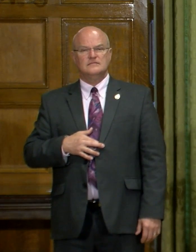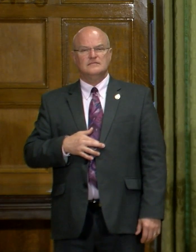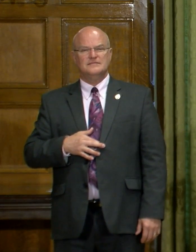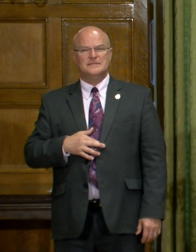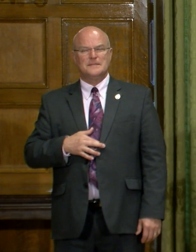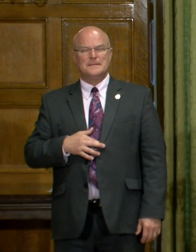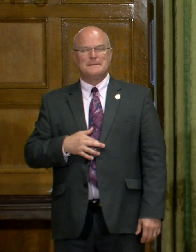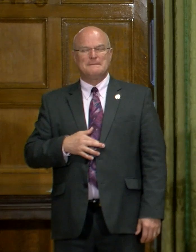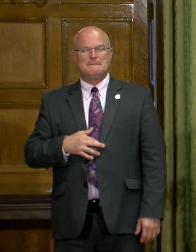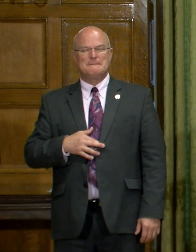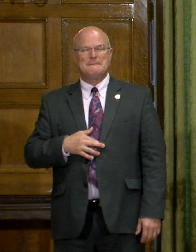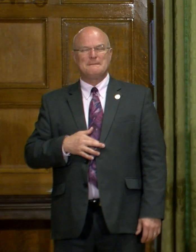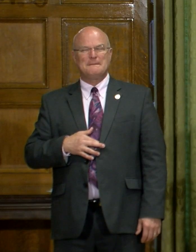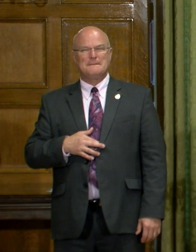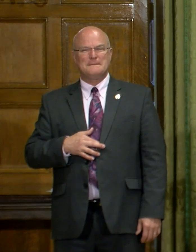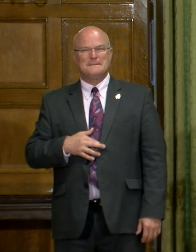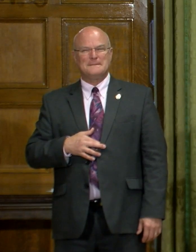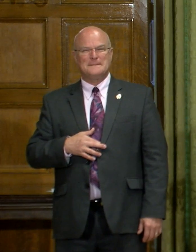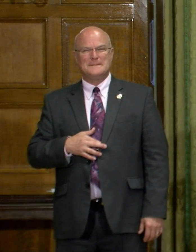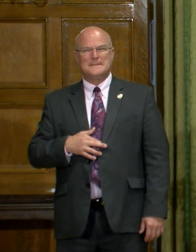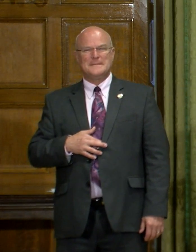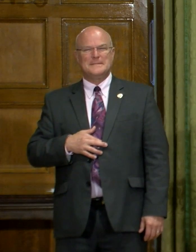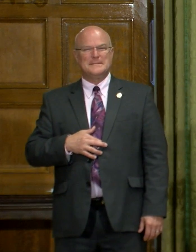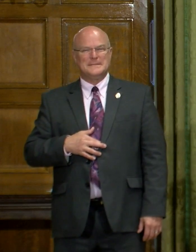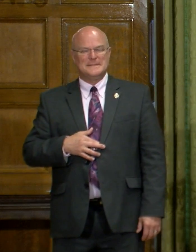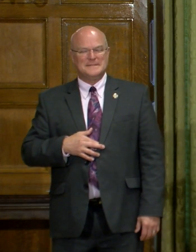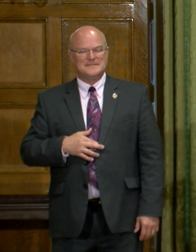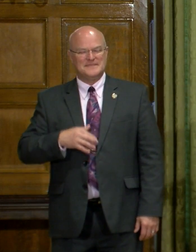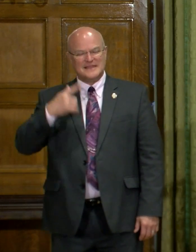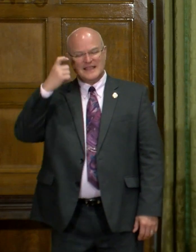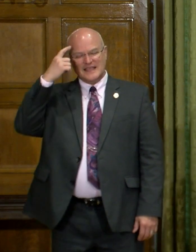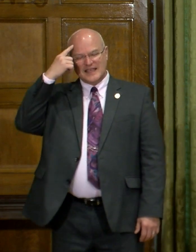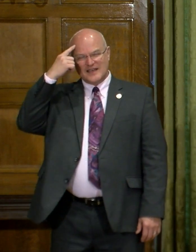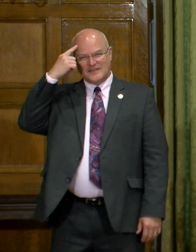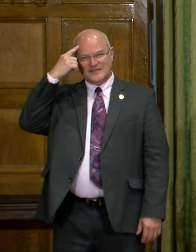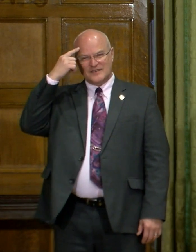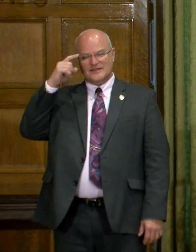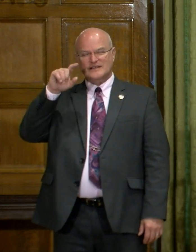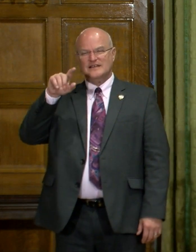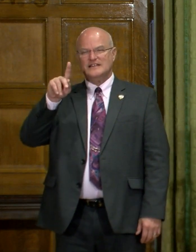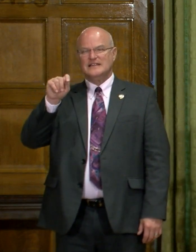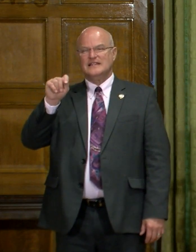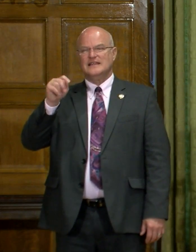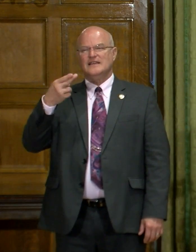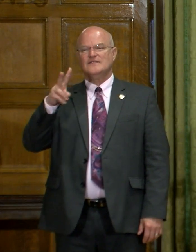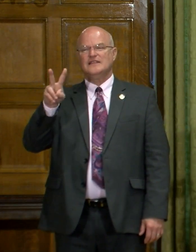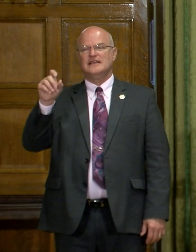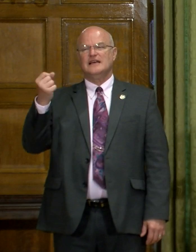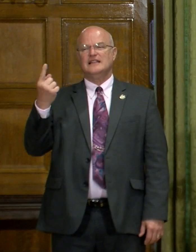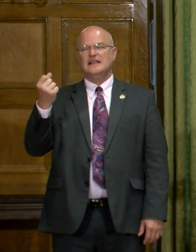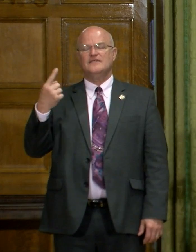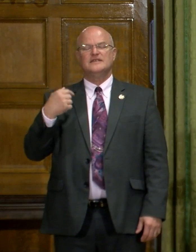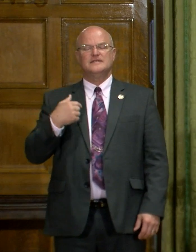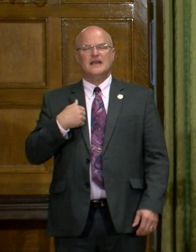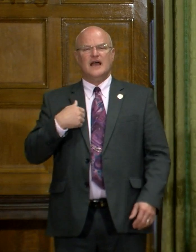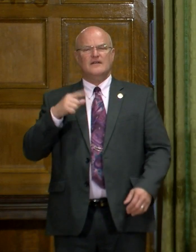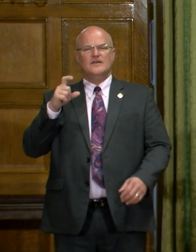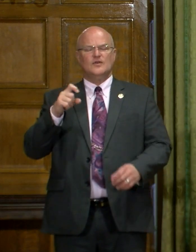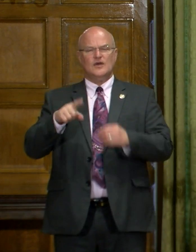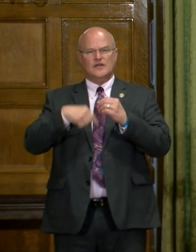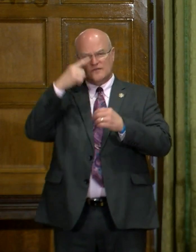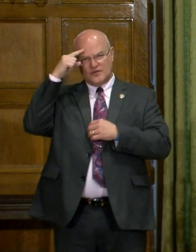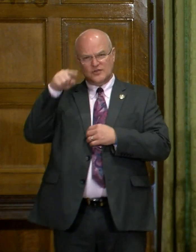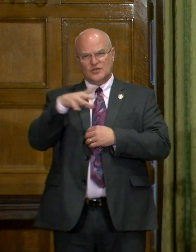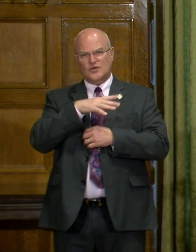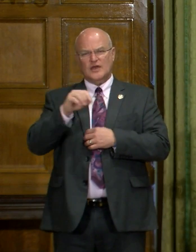Governor, this is Rolly Hoyt at THV. Well, I got all the rush. All right. Governor Rolly Hoyt at THV 11. Okay. I have a question